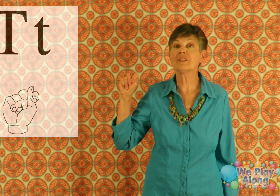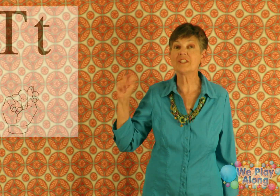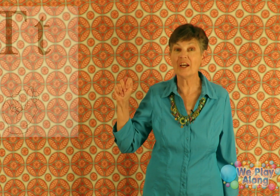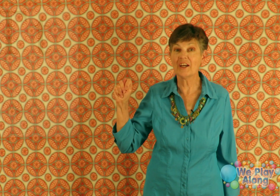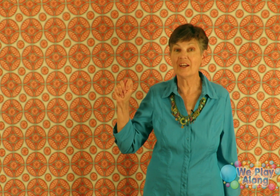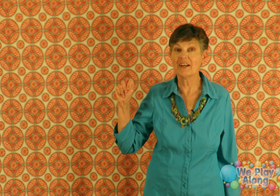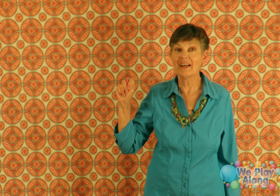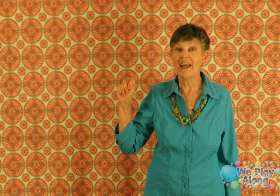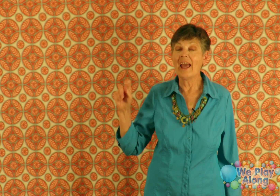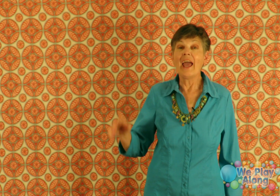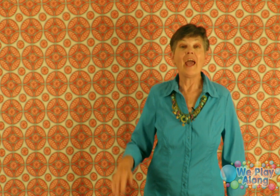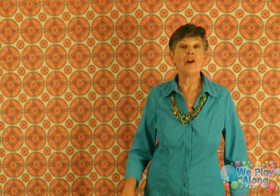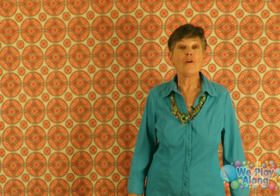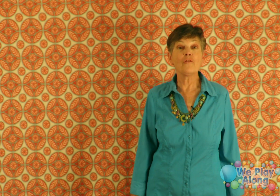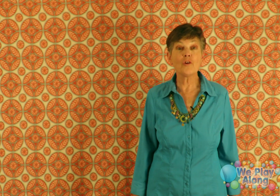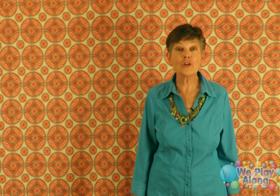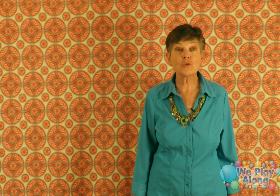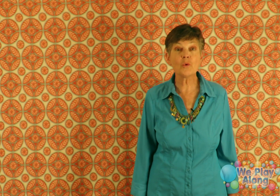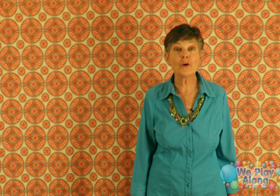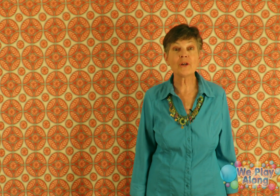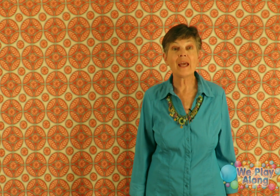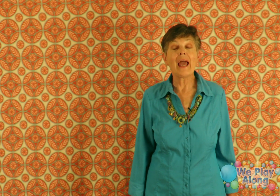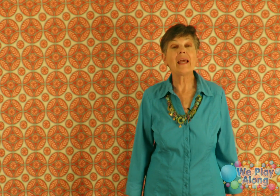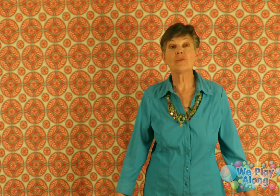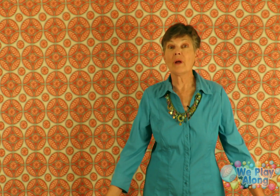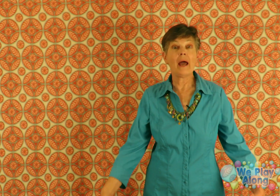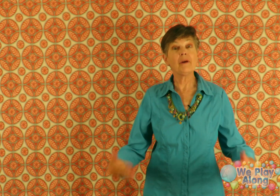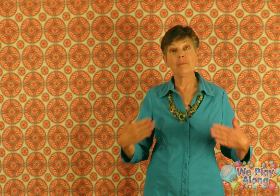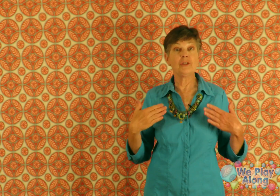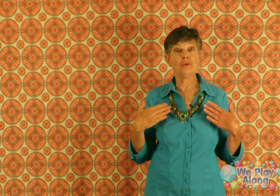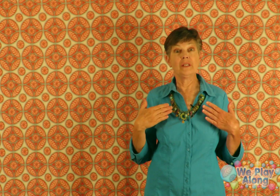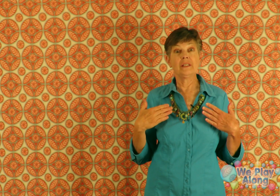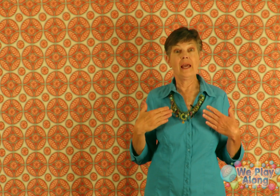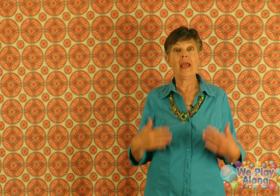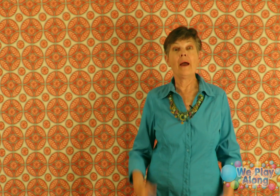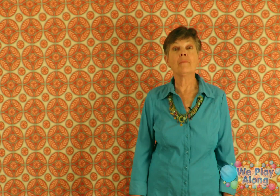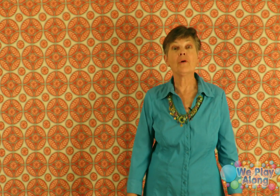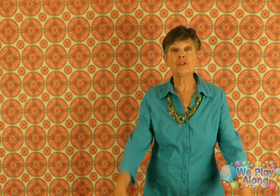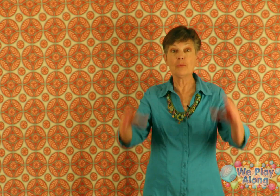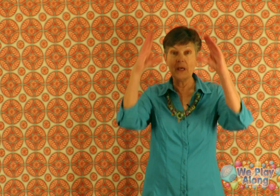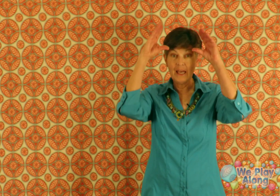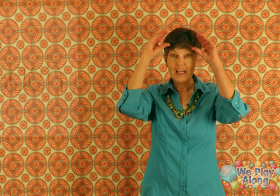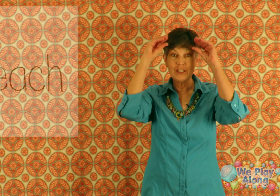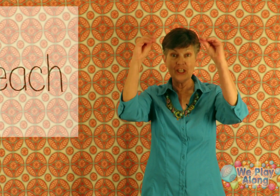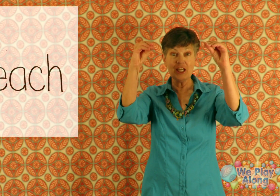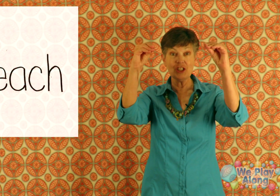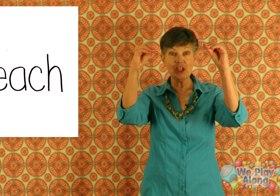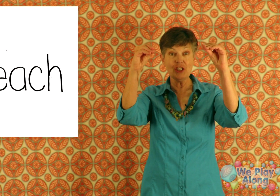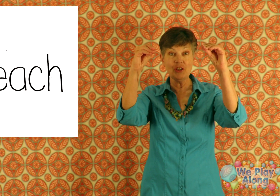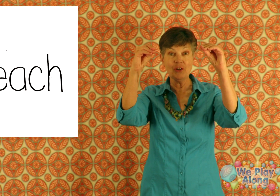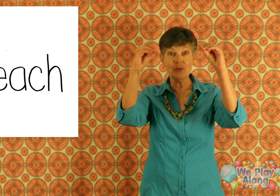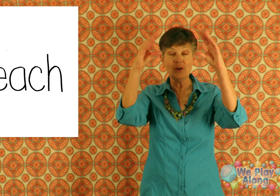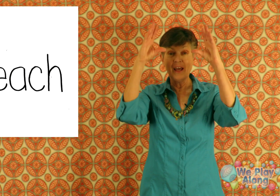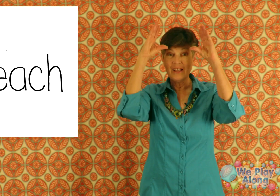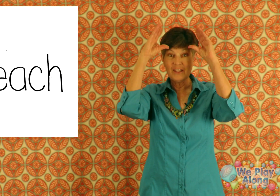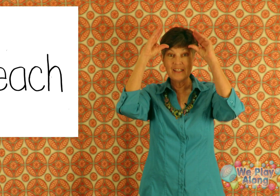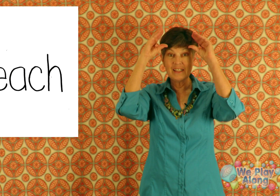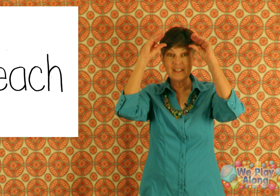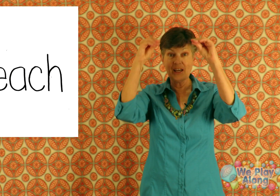T. And our first word is what I'm going to be doing today. I'm going to be teaching you. This is a sign